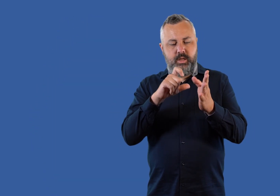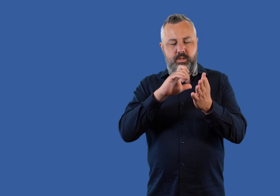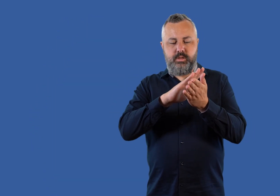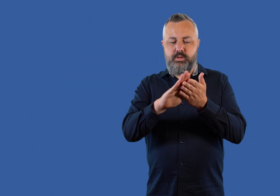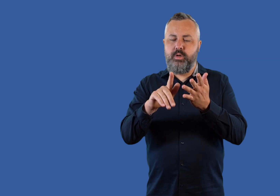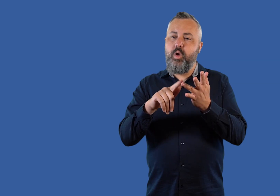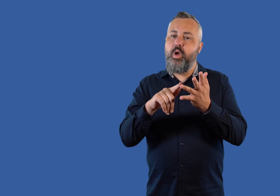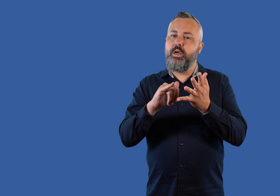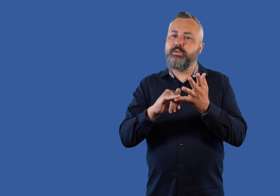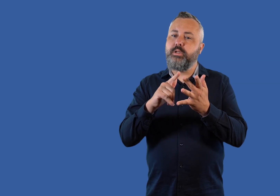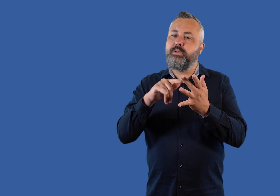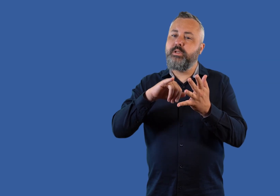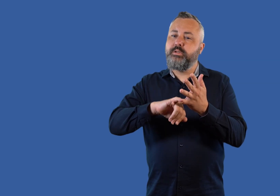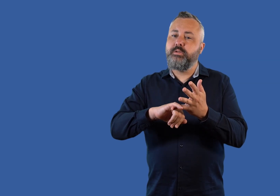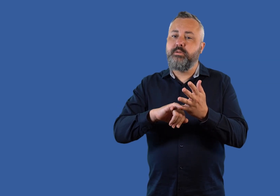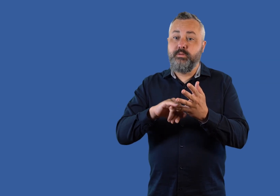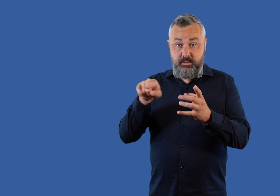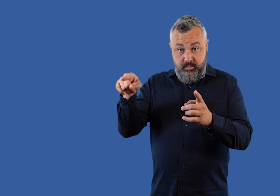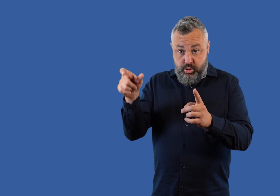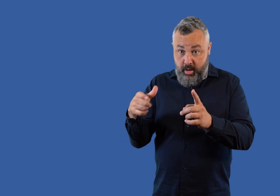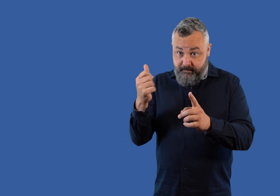psychosis. Is this what the person has?